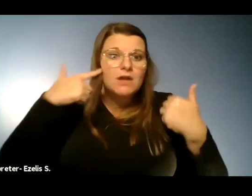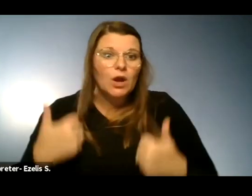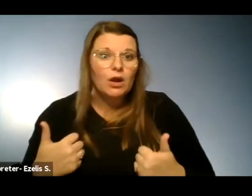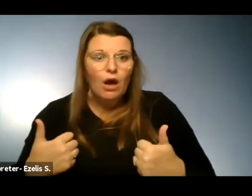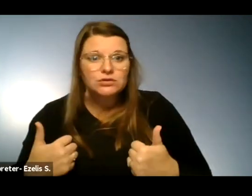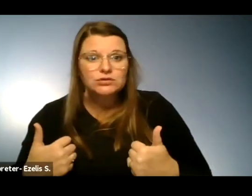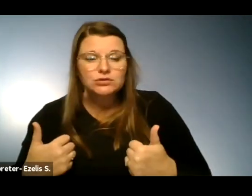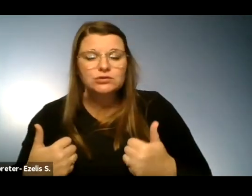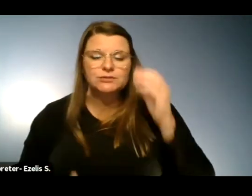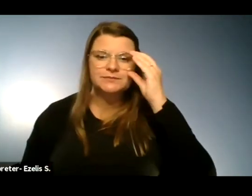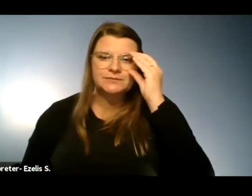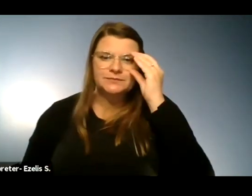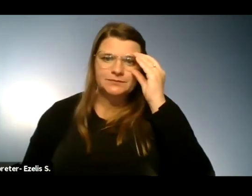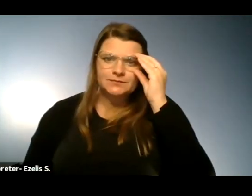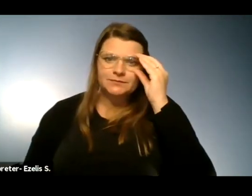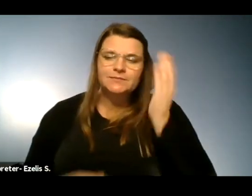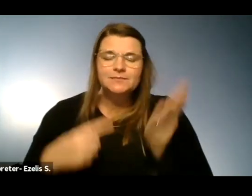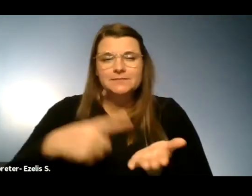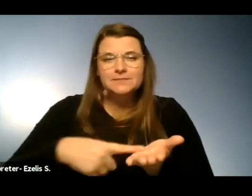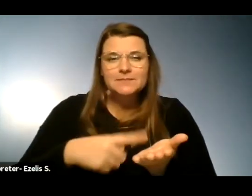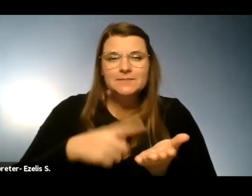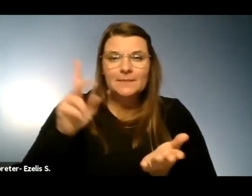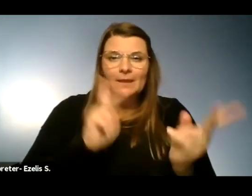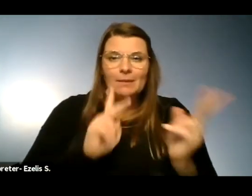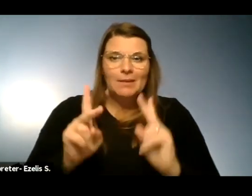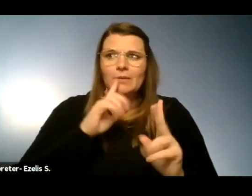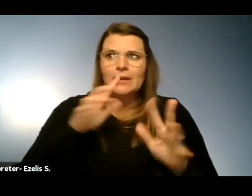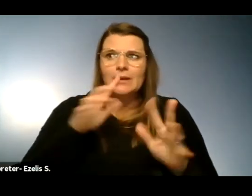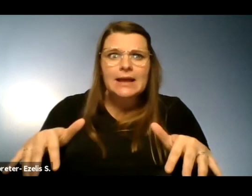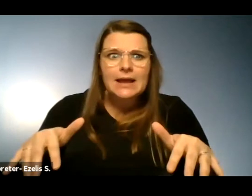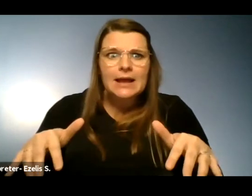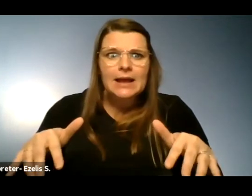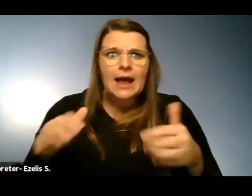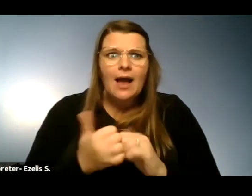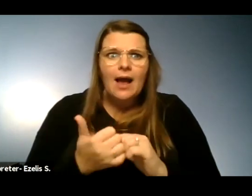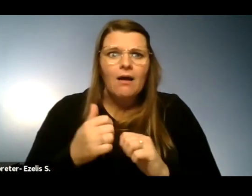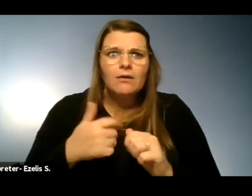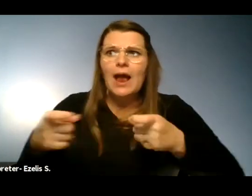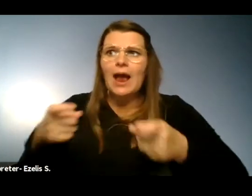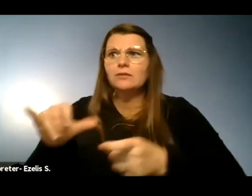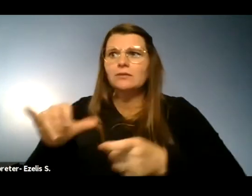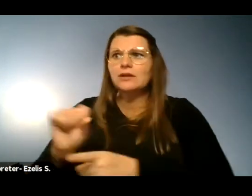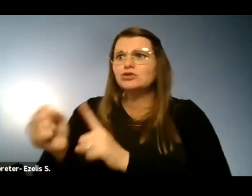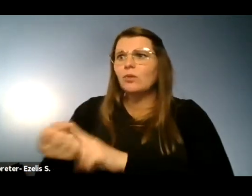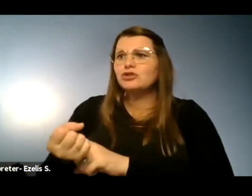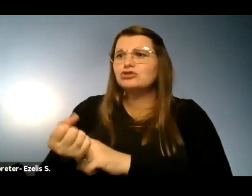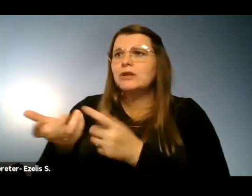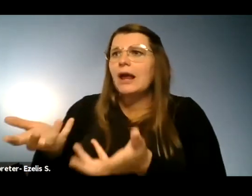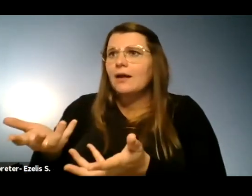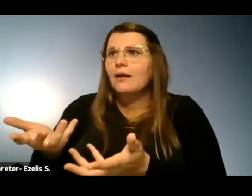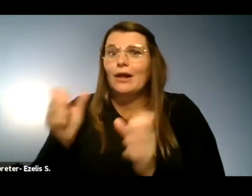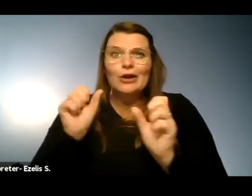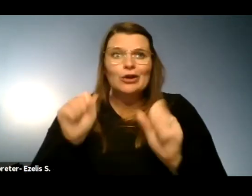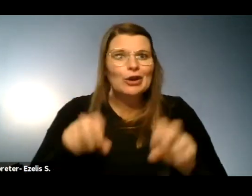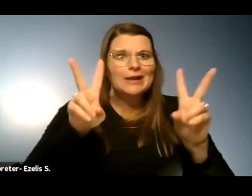And at times people are at a loss as to how to handle that. It can be the elephant